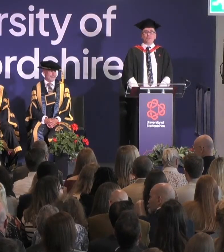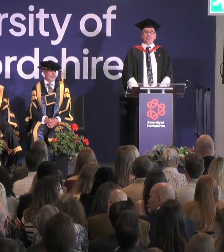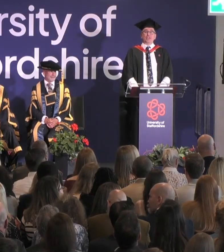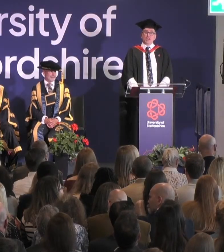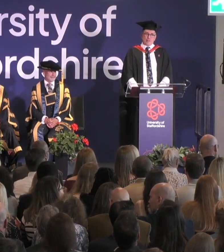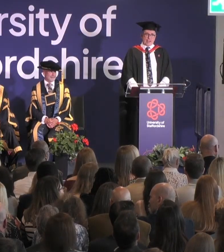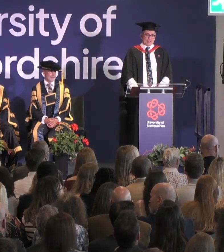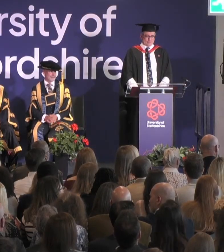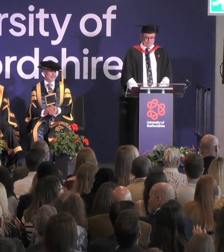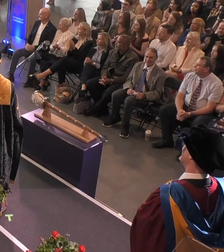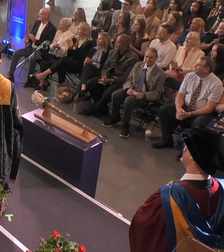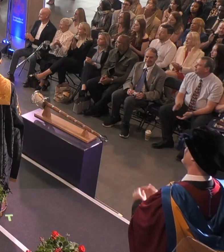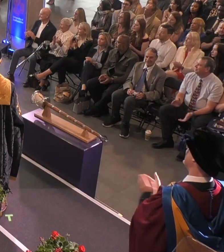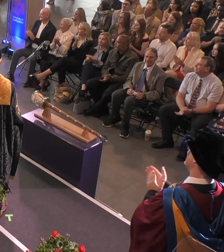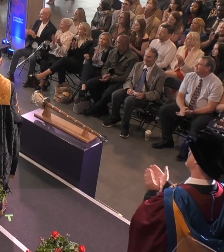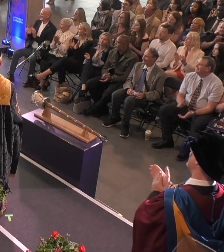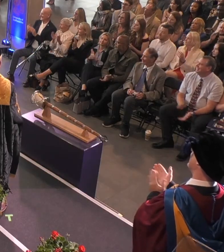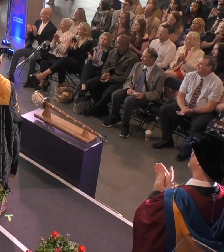Stephanie Geary.